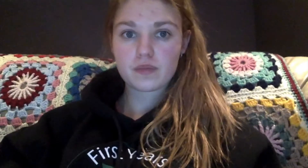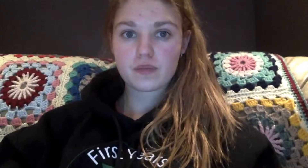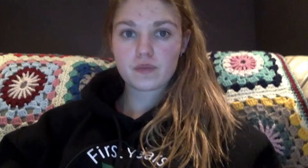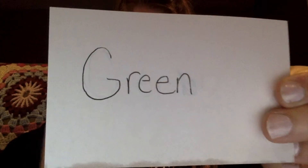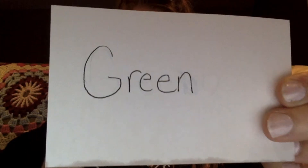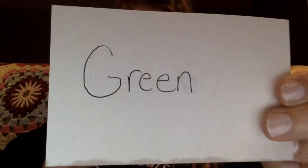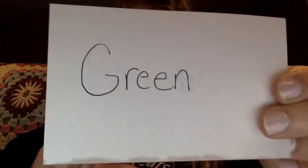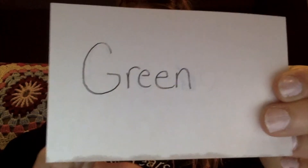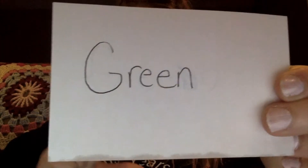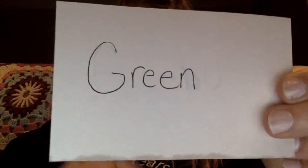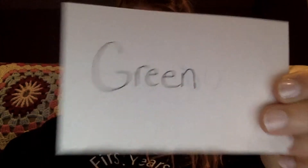I'm going sign such as